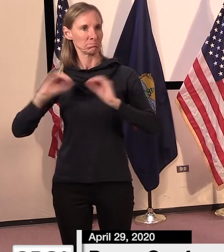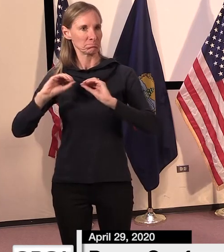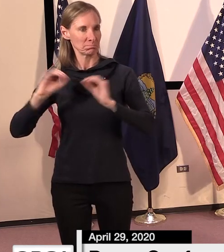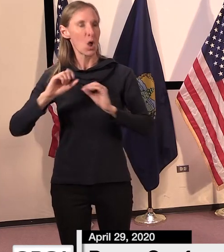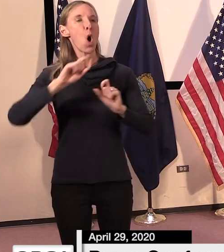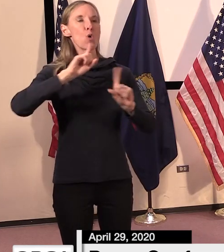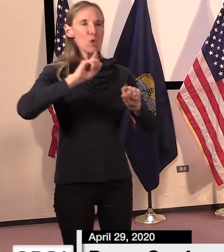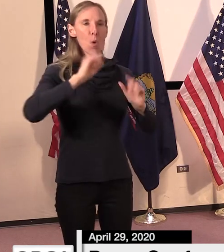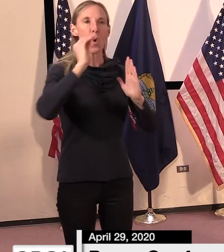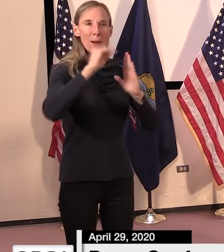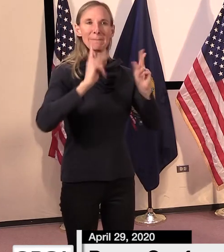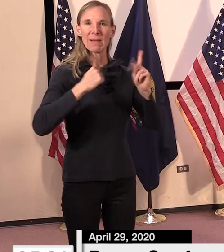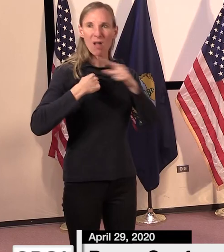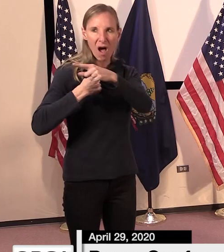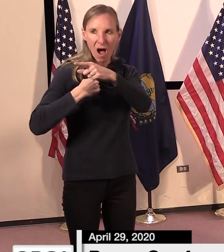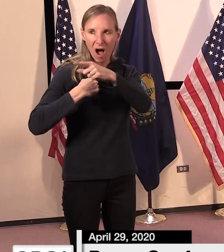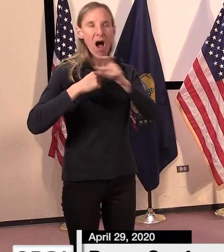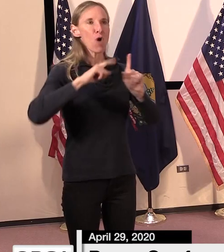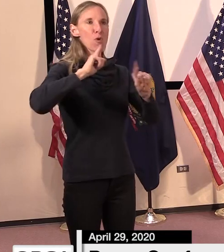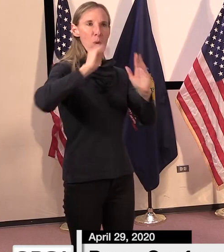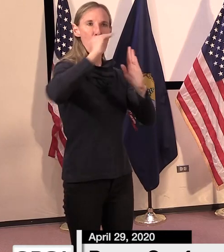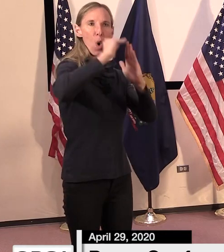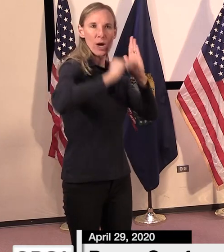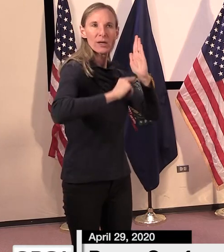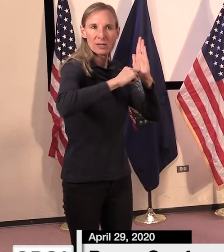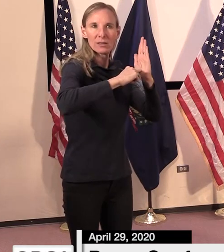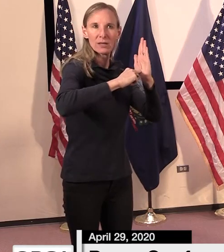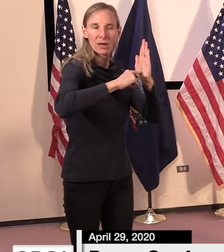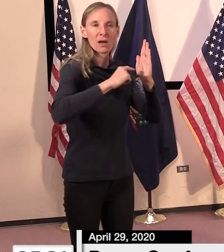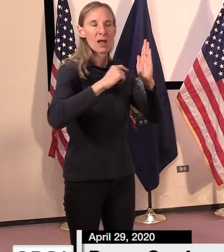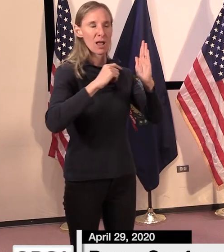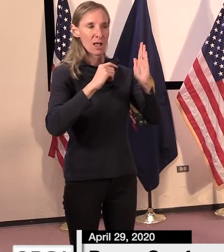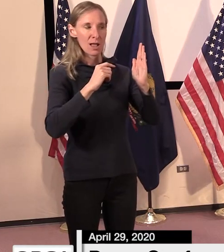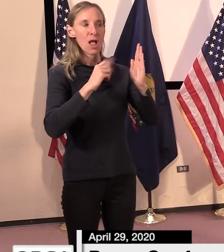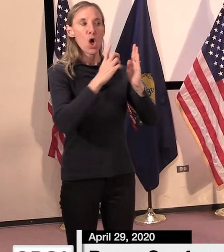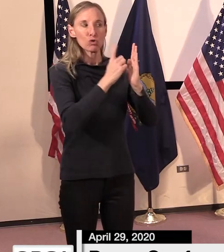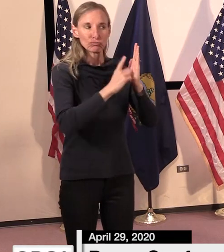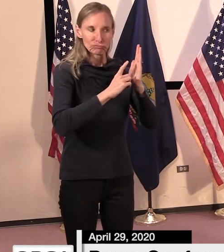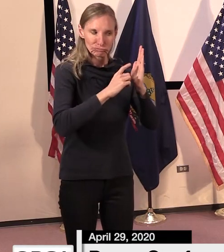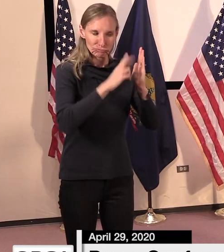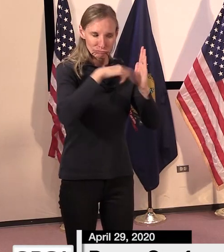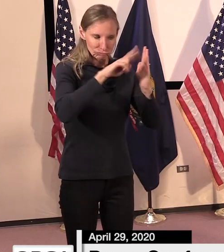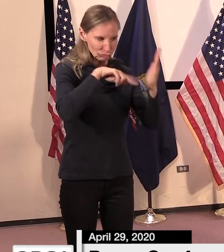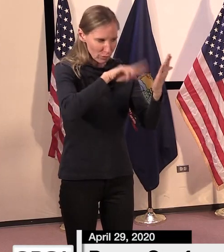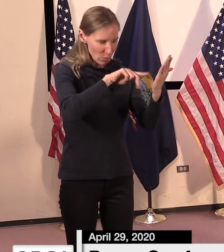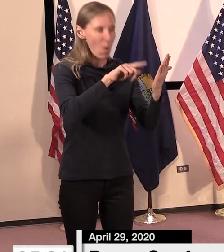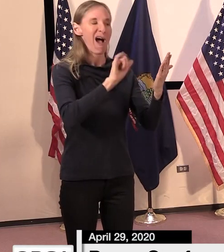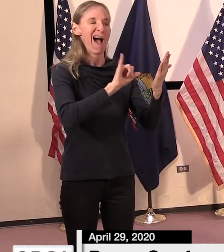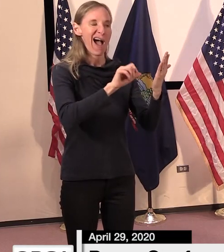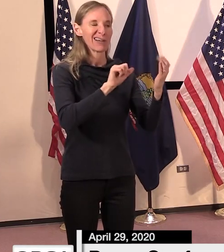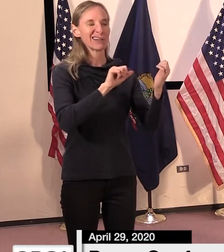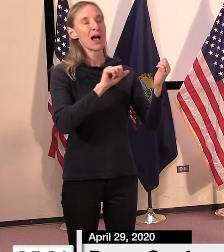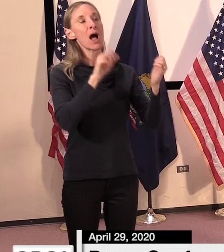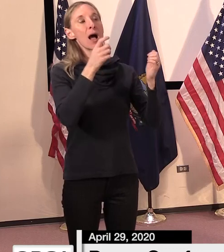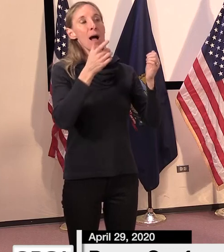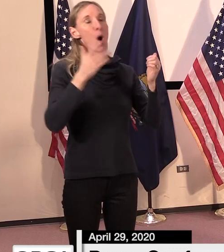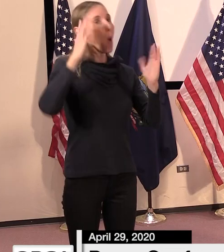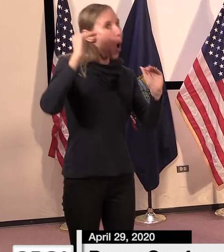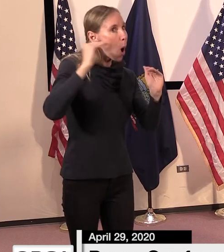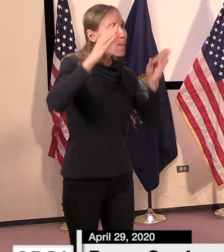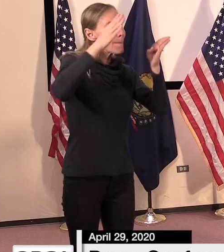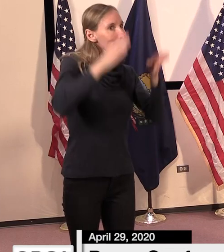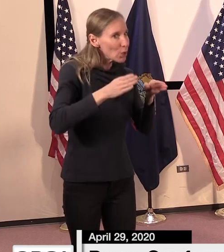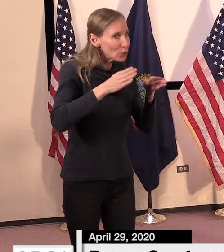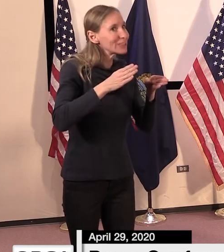been referred over there for review. And again, the hope was that a renewed educational effort reinforced by